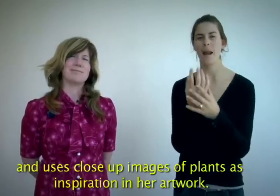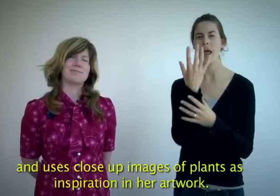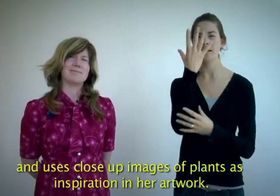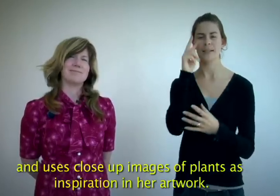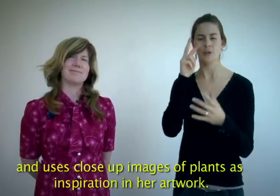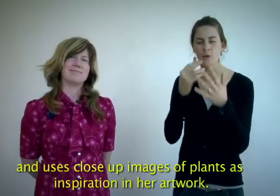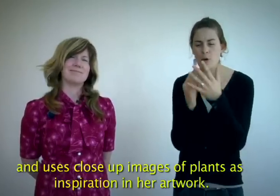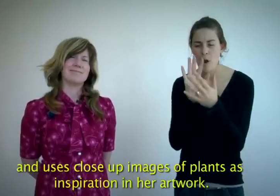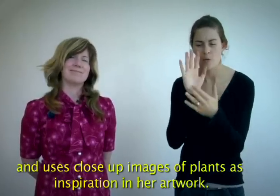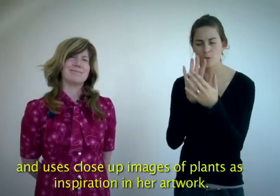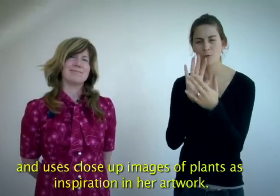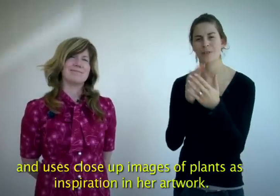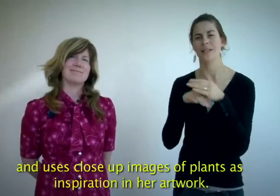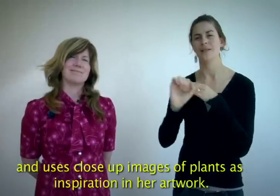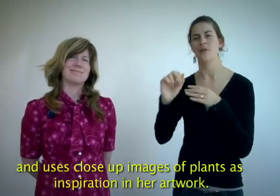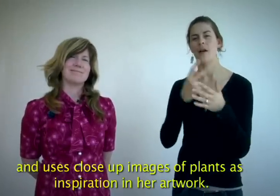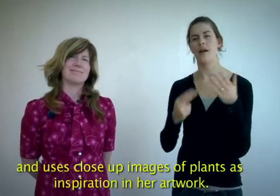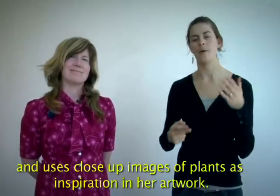artwork.